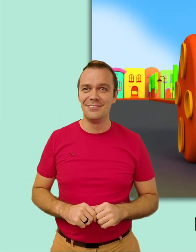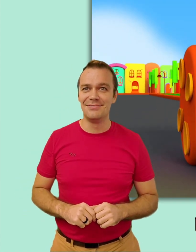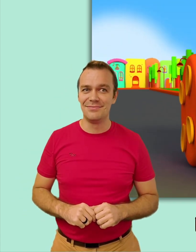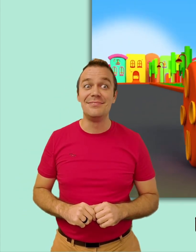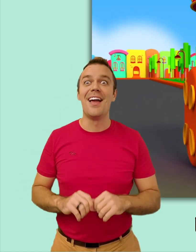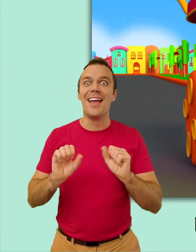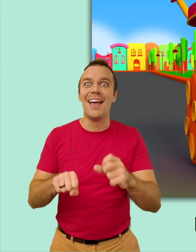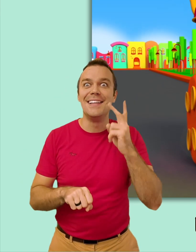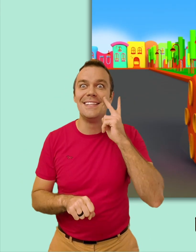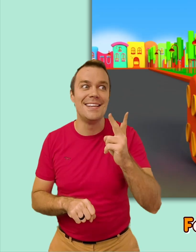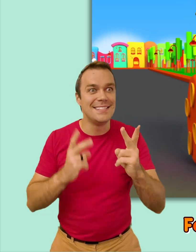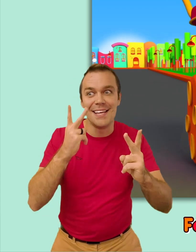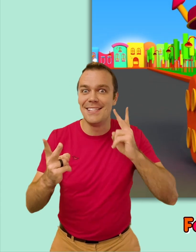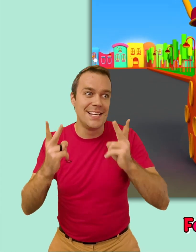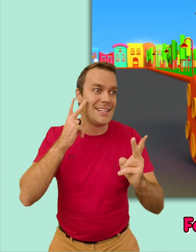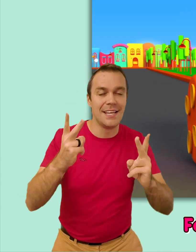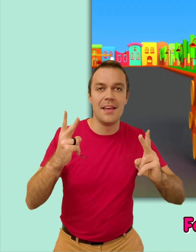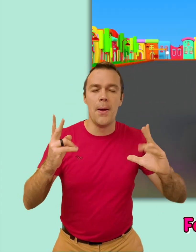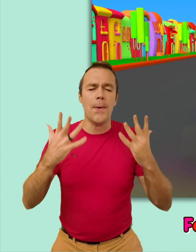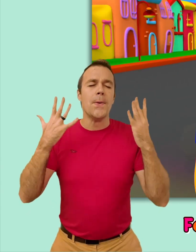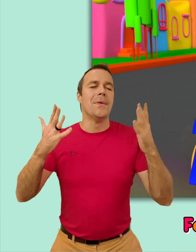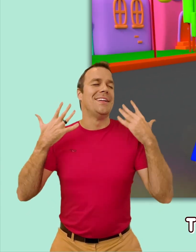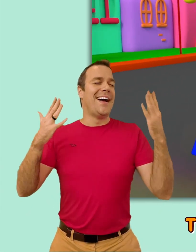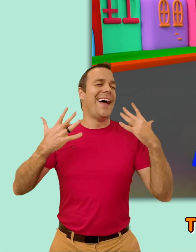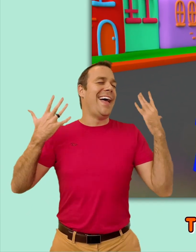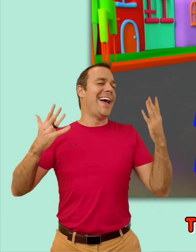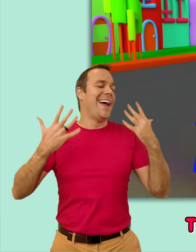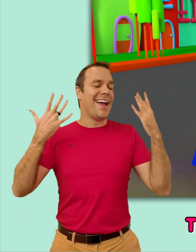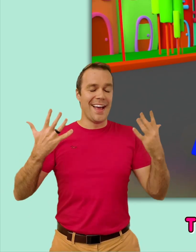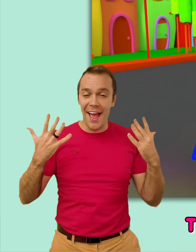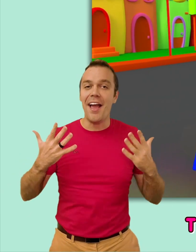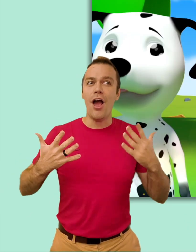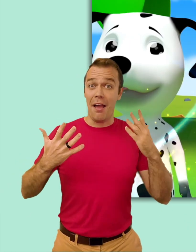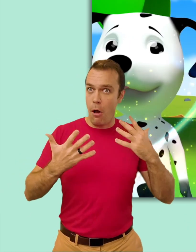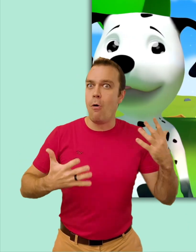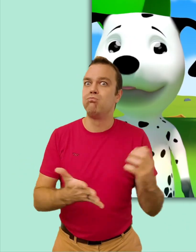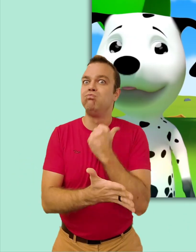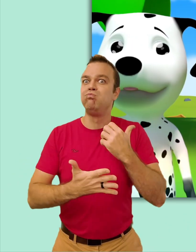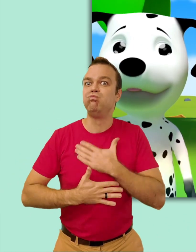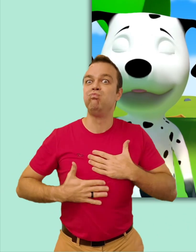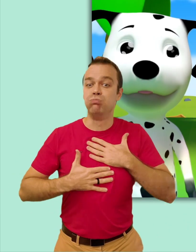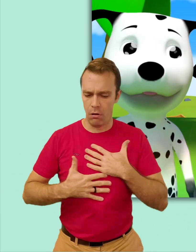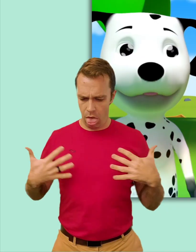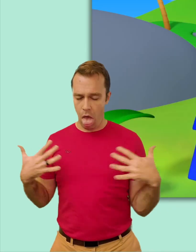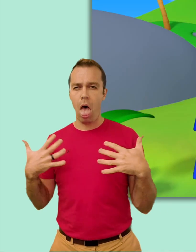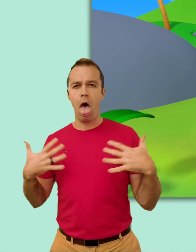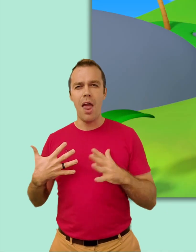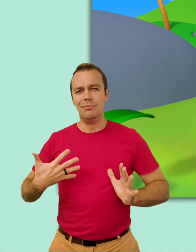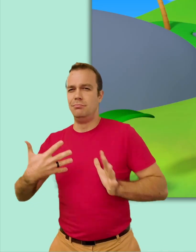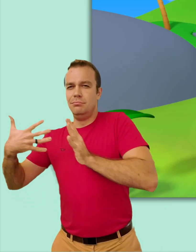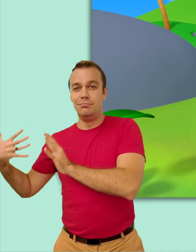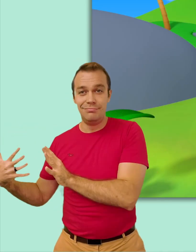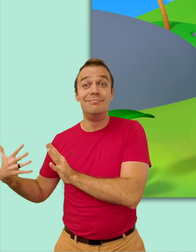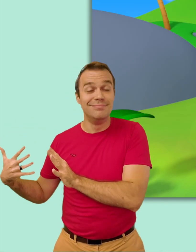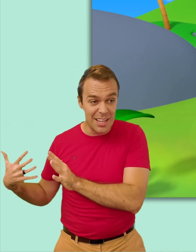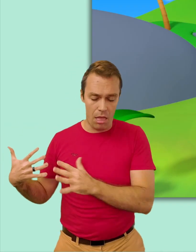I can see all the sights, feel the wind on my face. There's things to enjoy, fear is just a disgrace. I won't